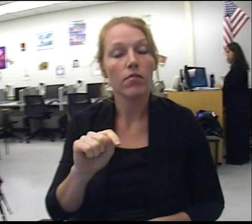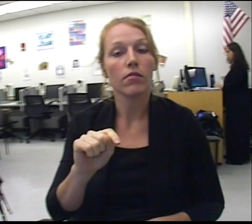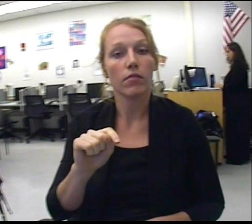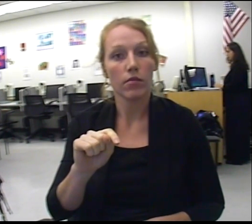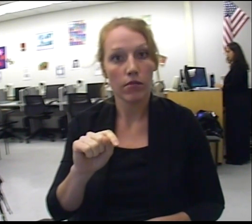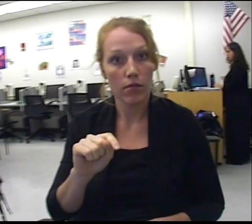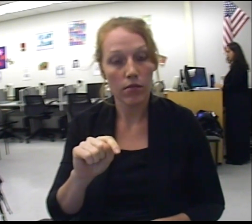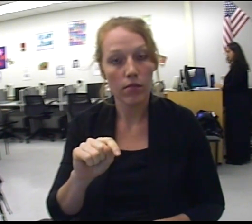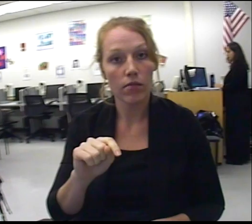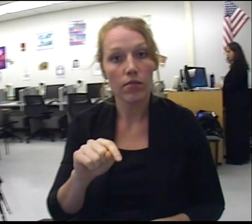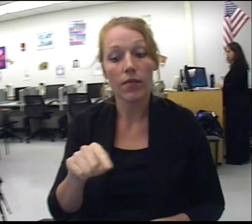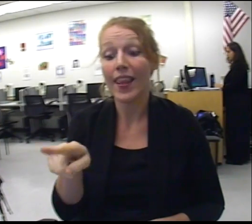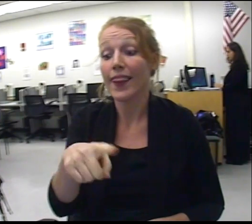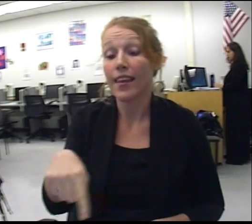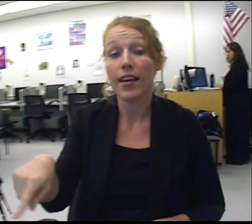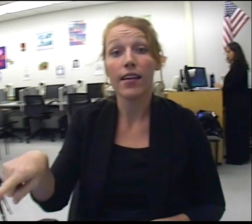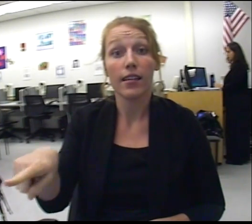They were loyal to who?